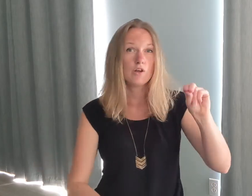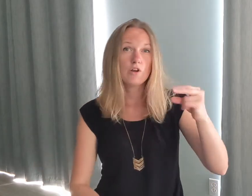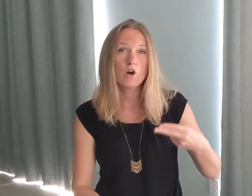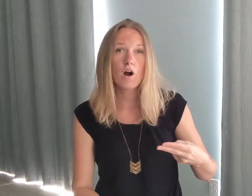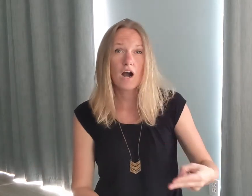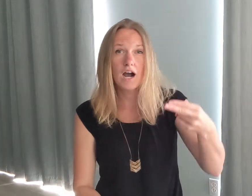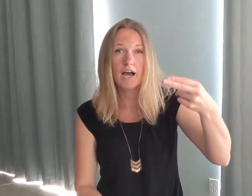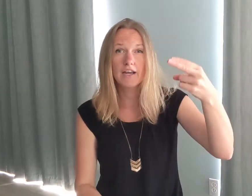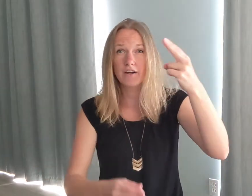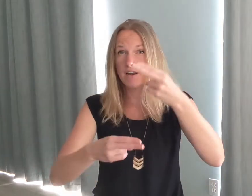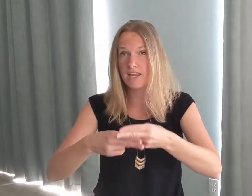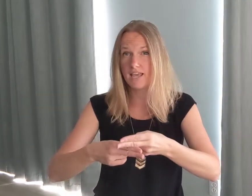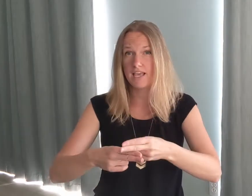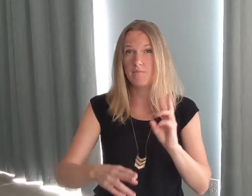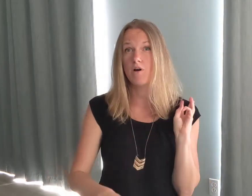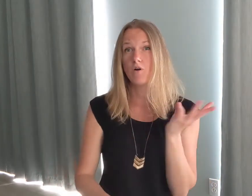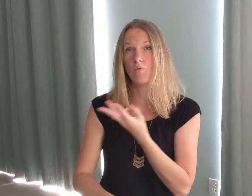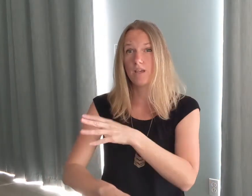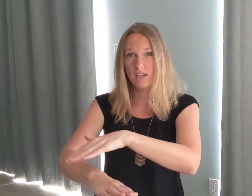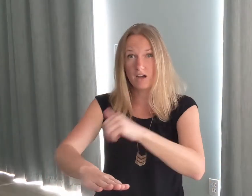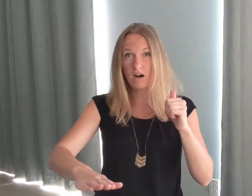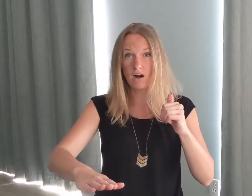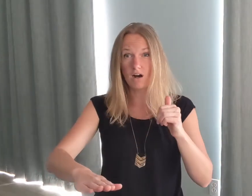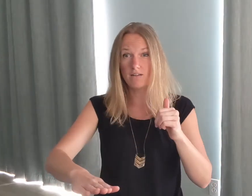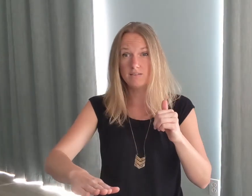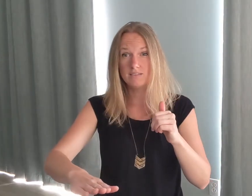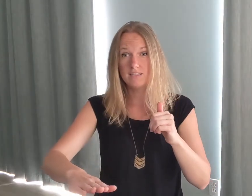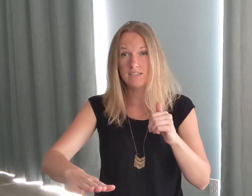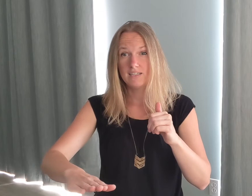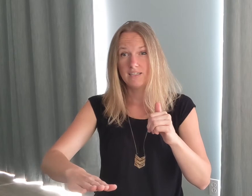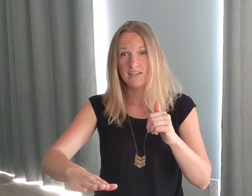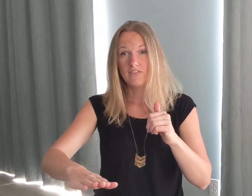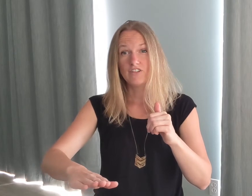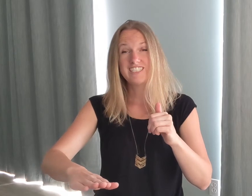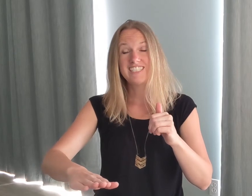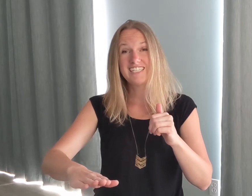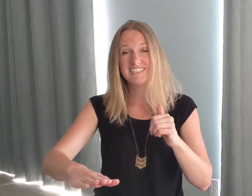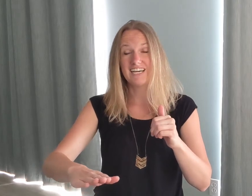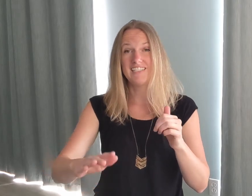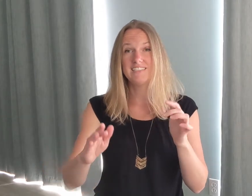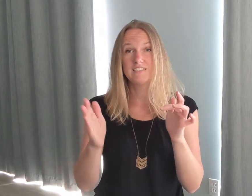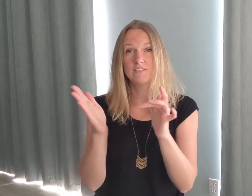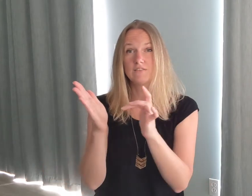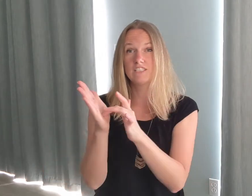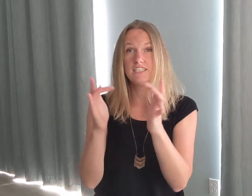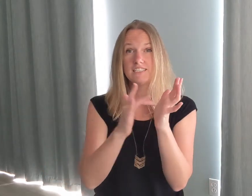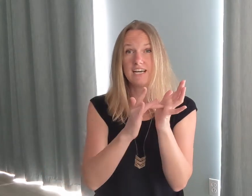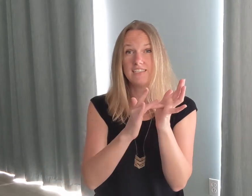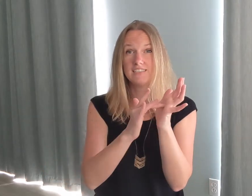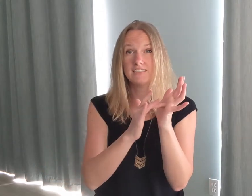No higher name we call for Jesus. So Jesus,